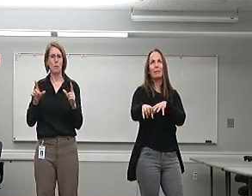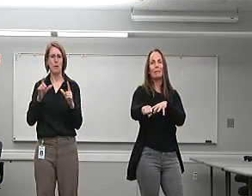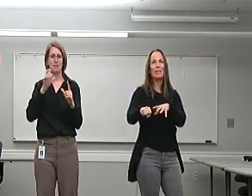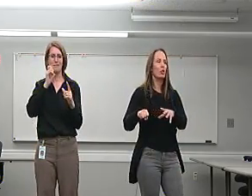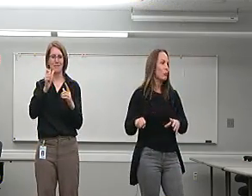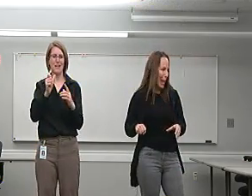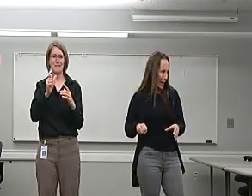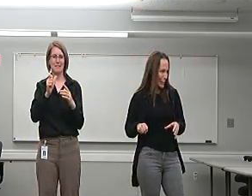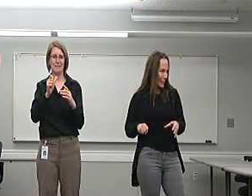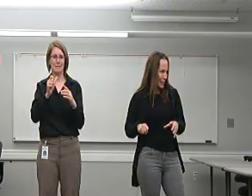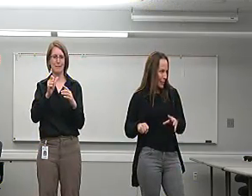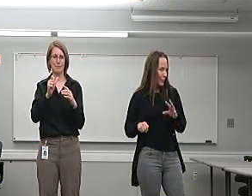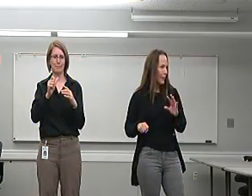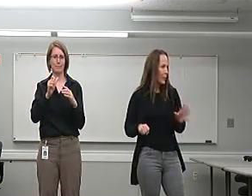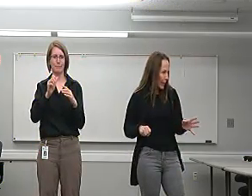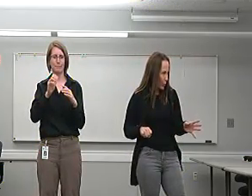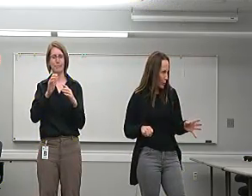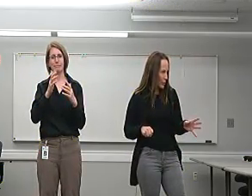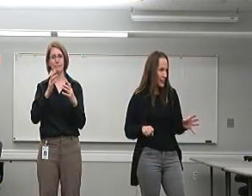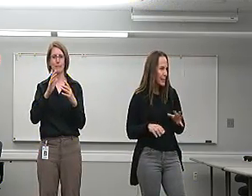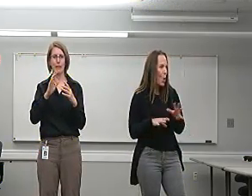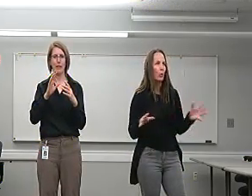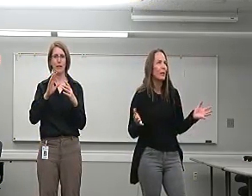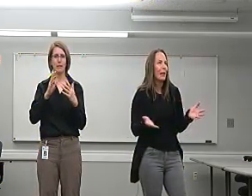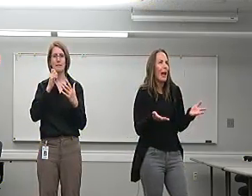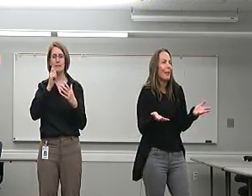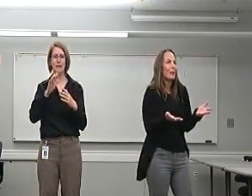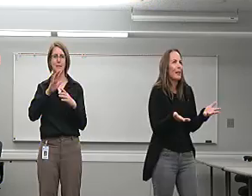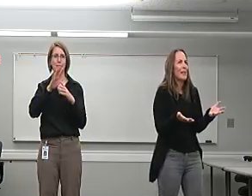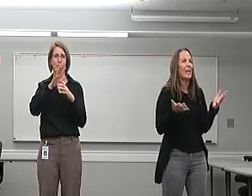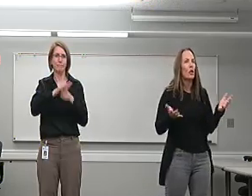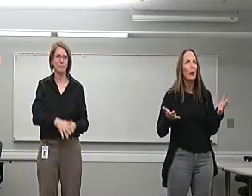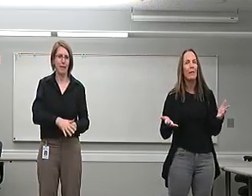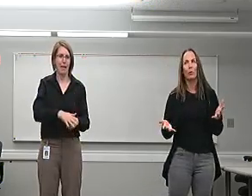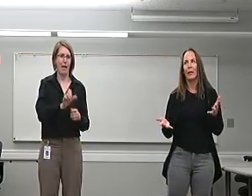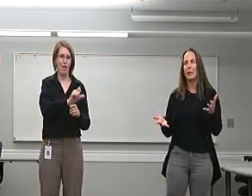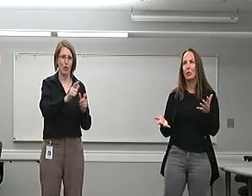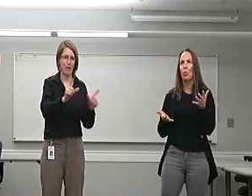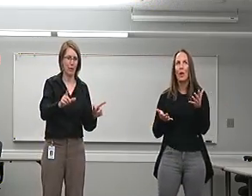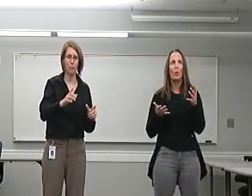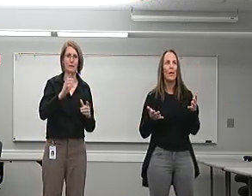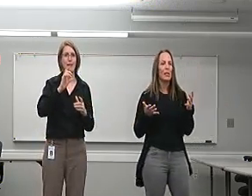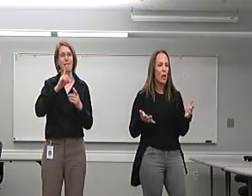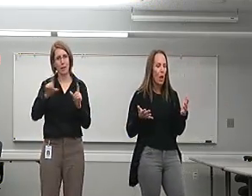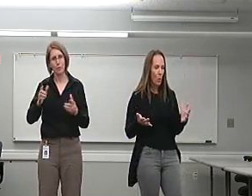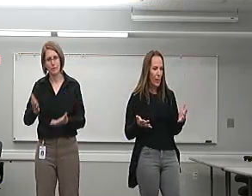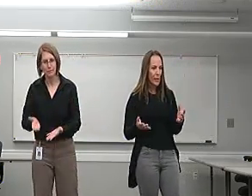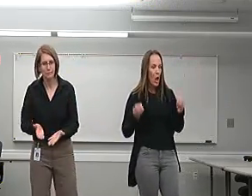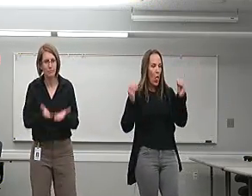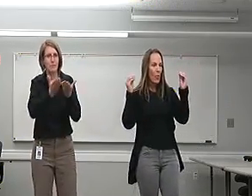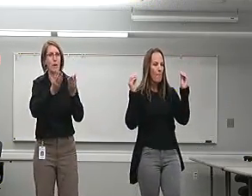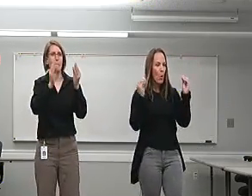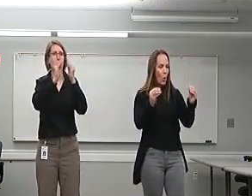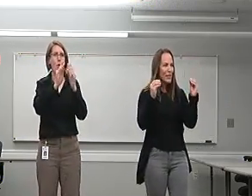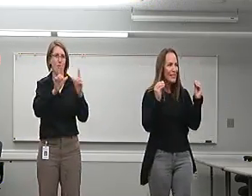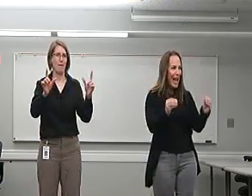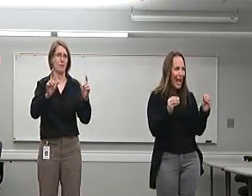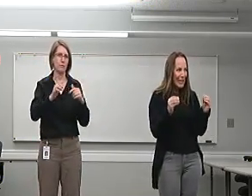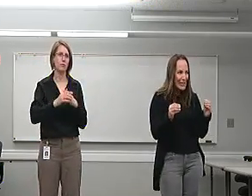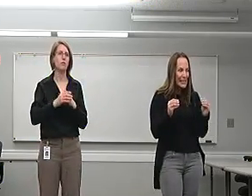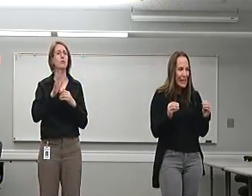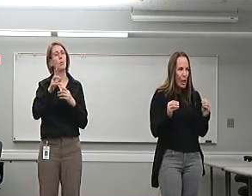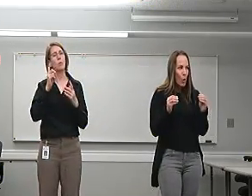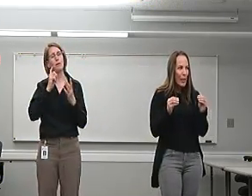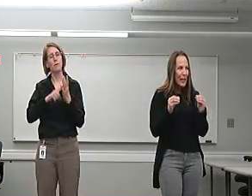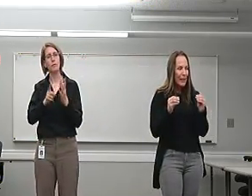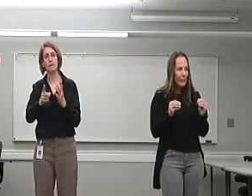detract from language. This is the only, like I said, I don't have a great answer. What we saw was the more signs we gave